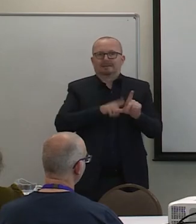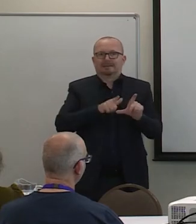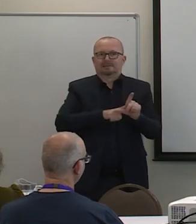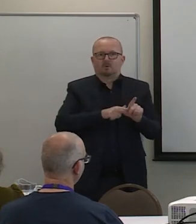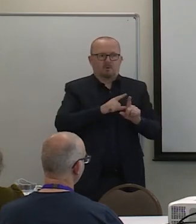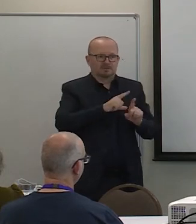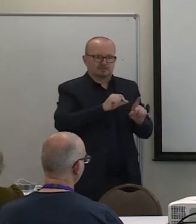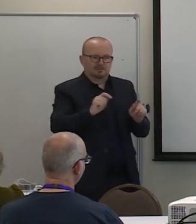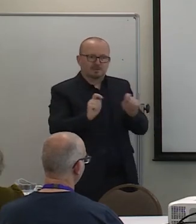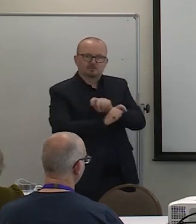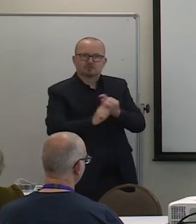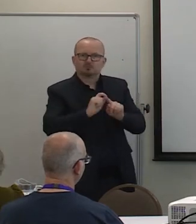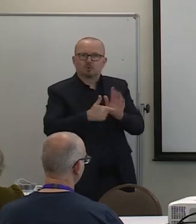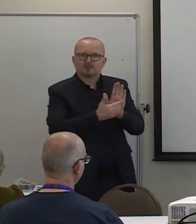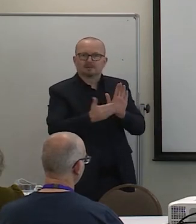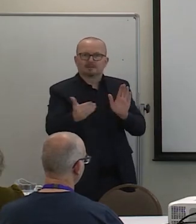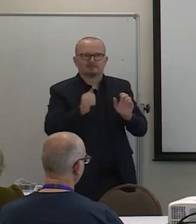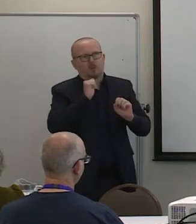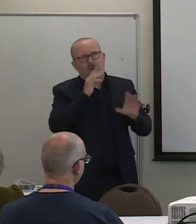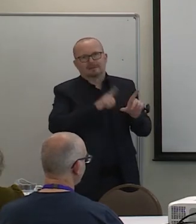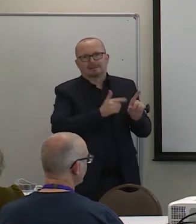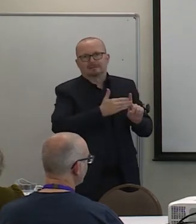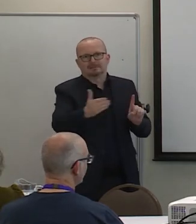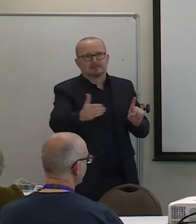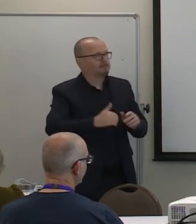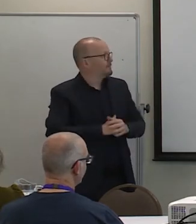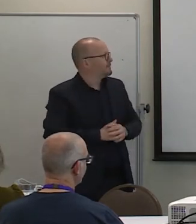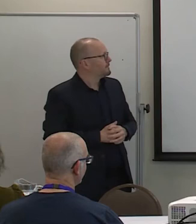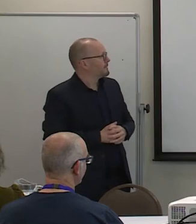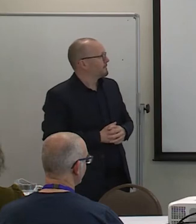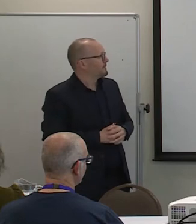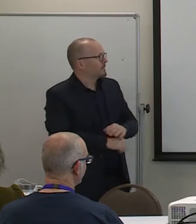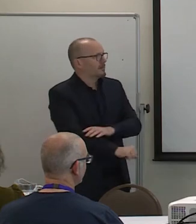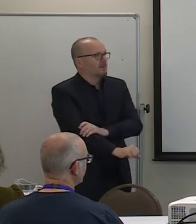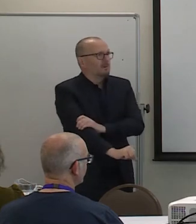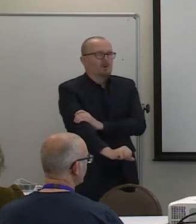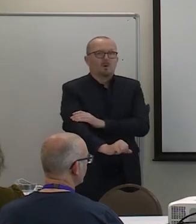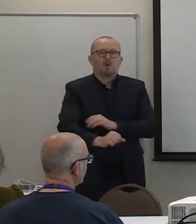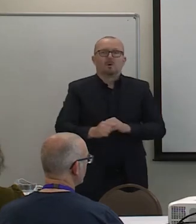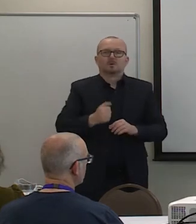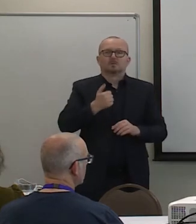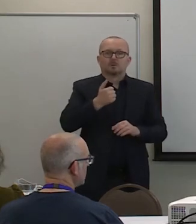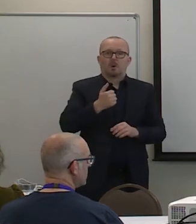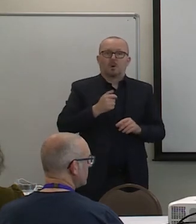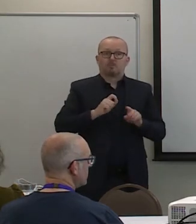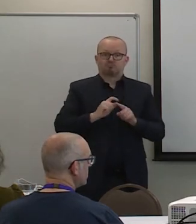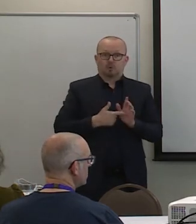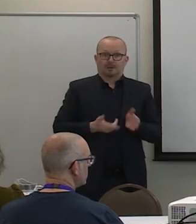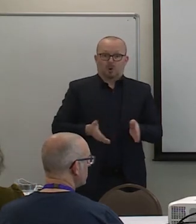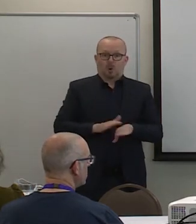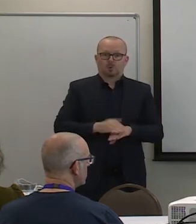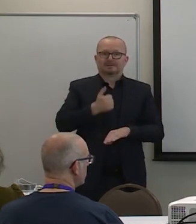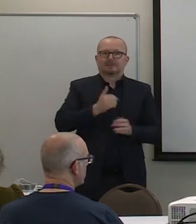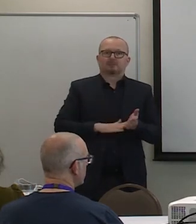project. But one of the things that I've realized over this past kind of 6 months since that project's closed down, and reflecting